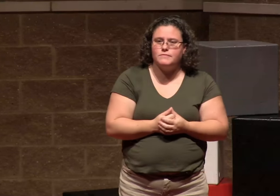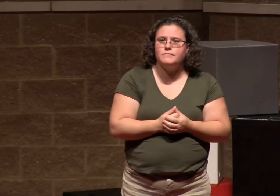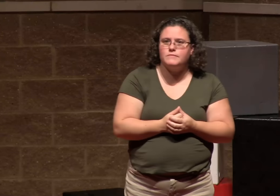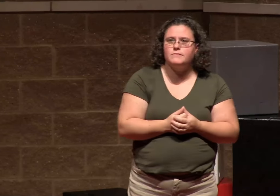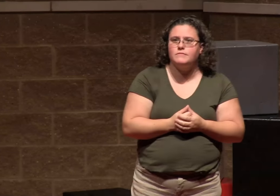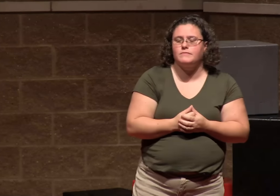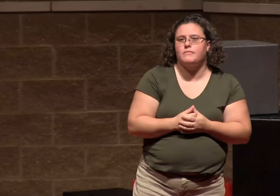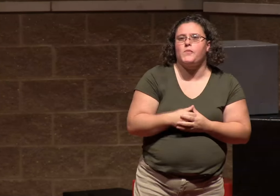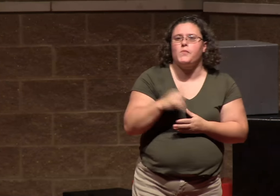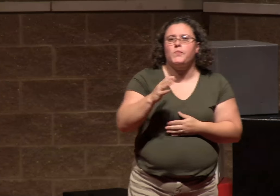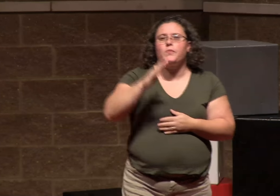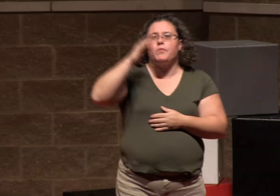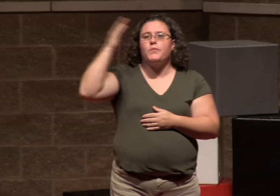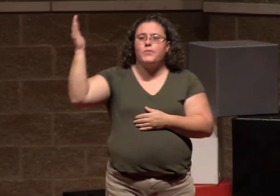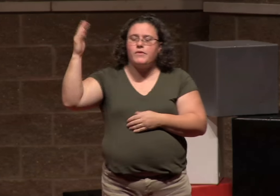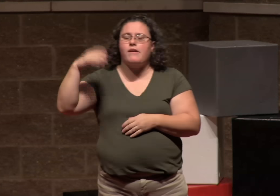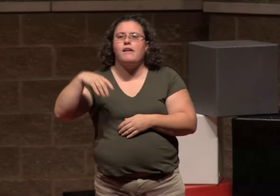communicate with different communities,